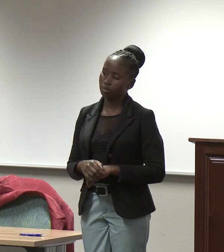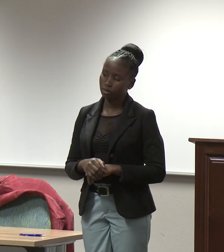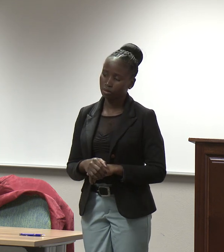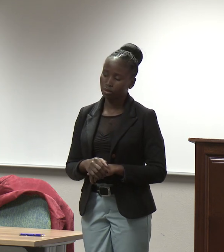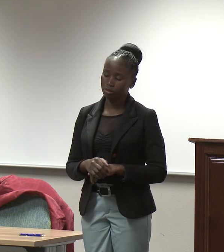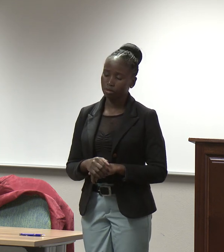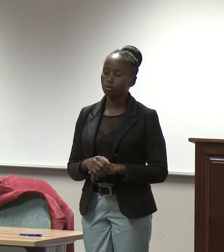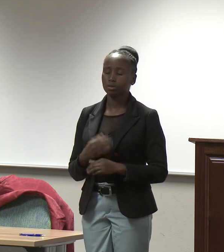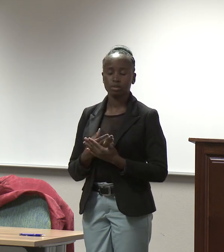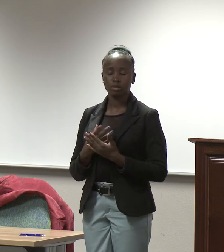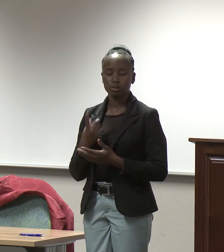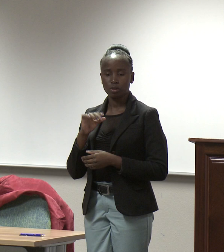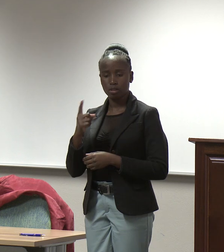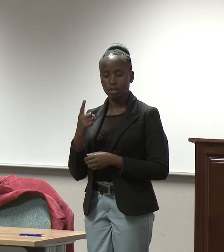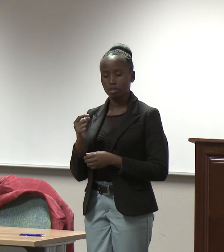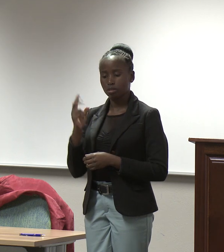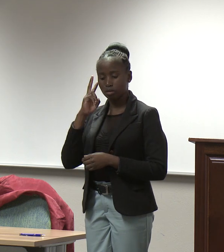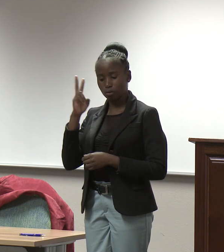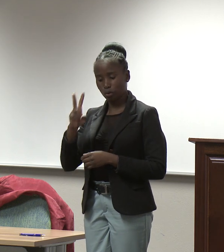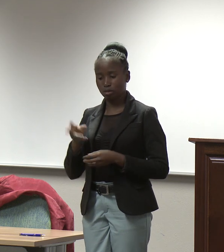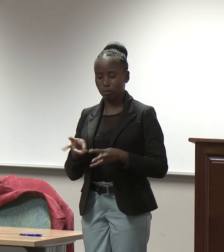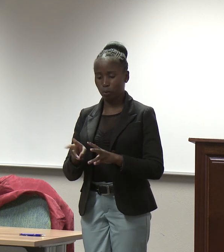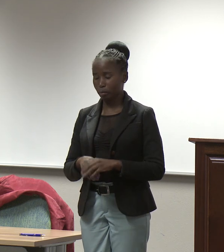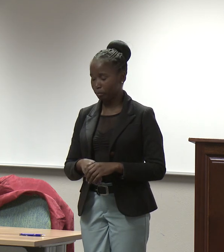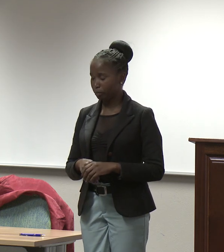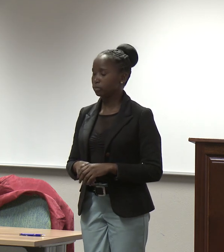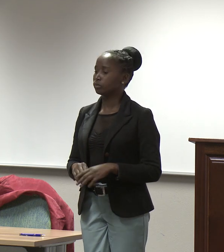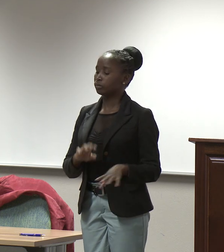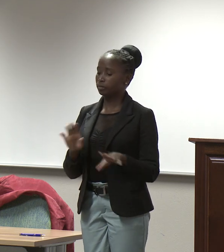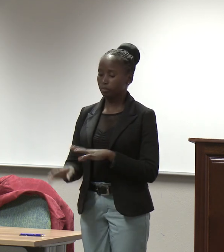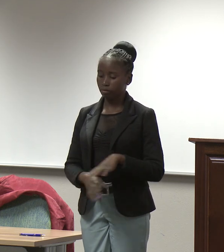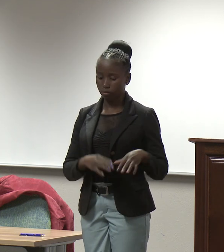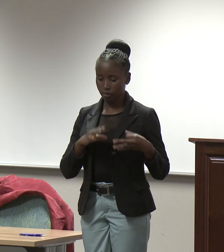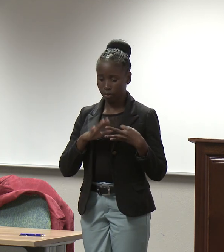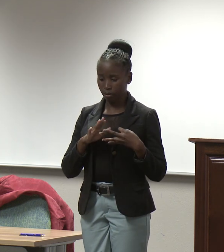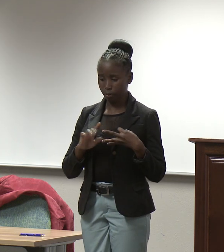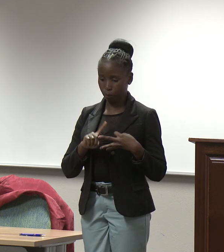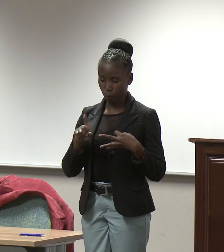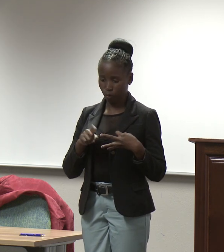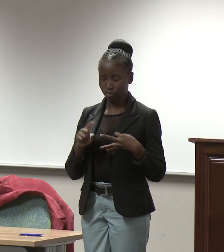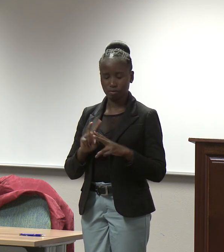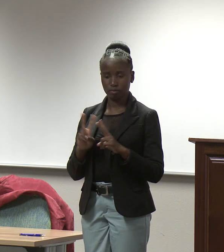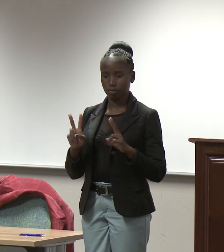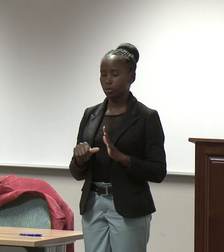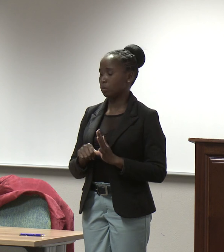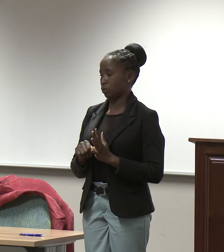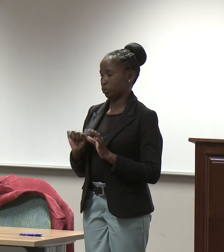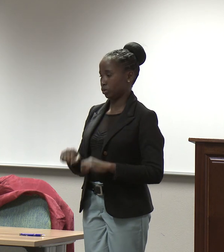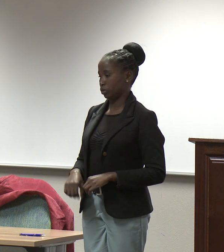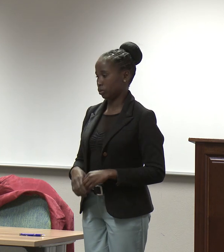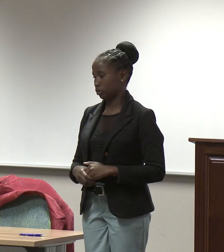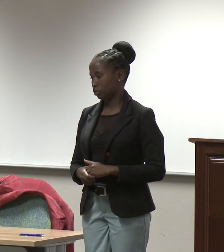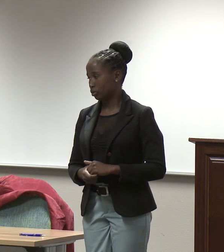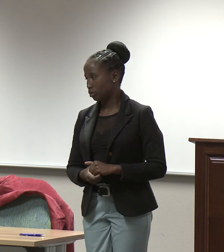concept. Well, the third question is a very important question. Well, it took us